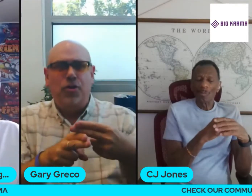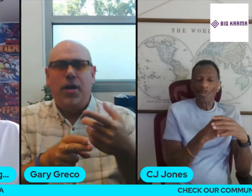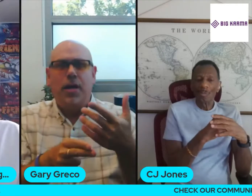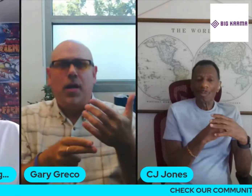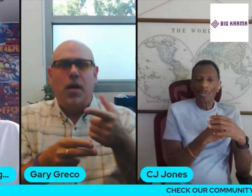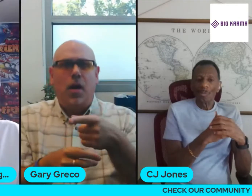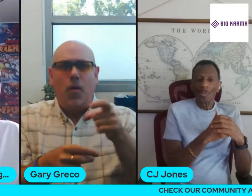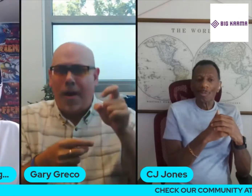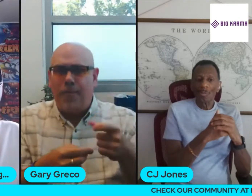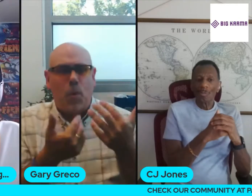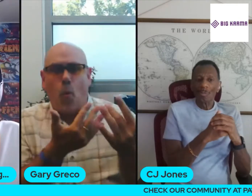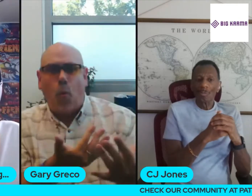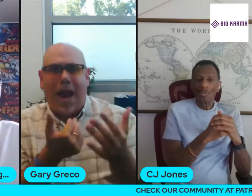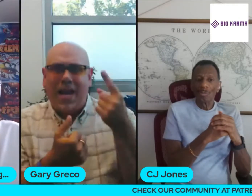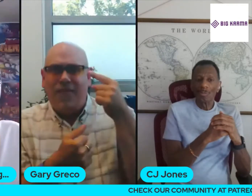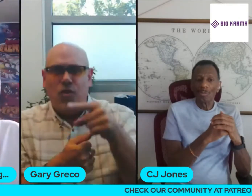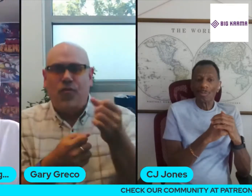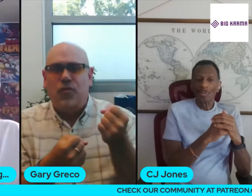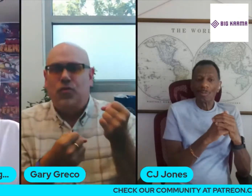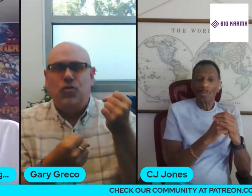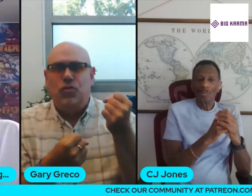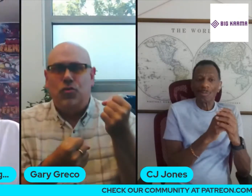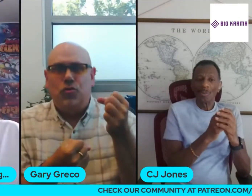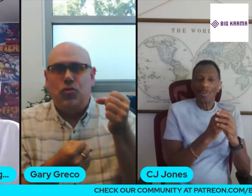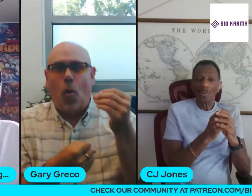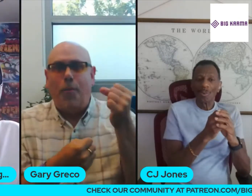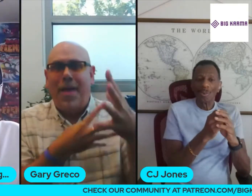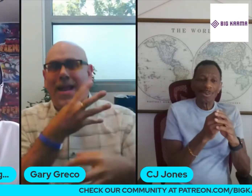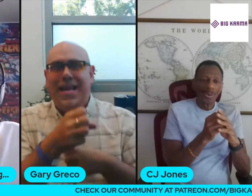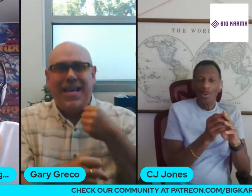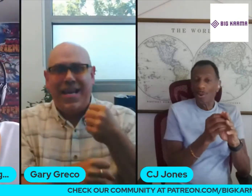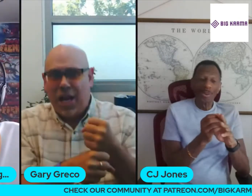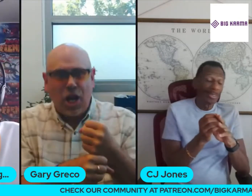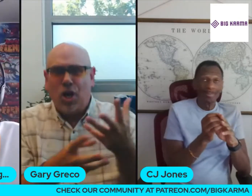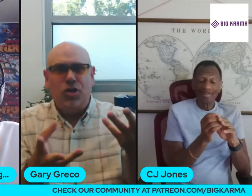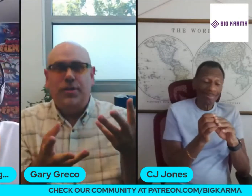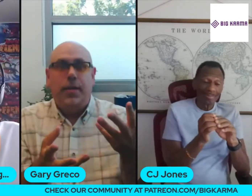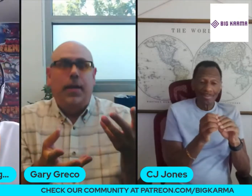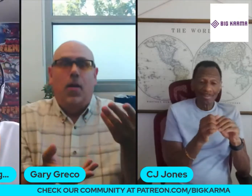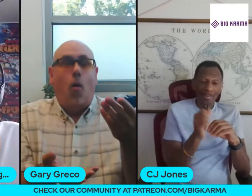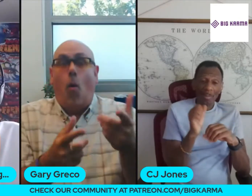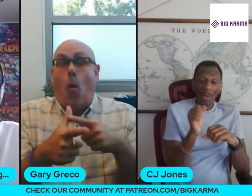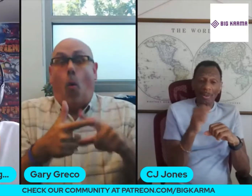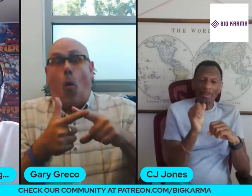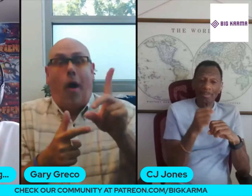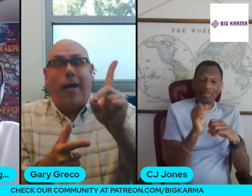waiting for so many years, if not decades or millennia?